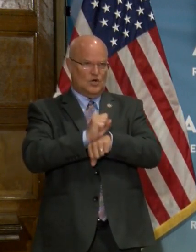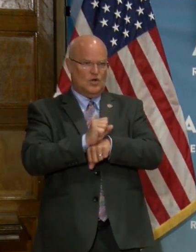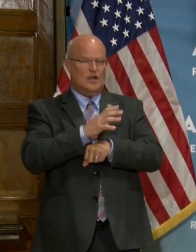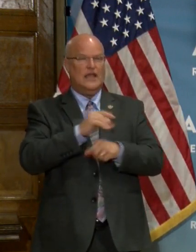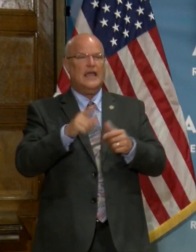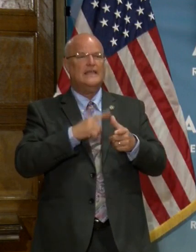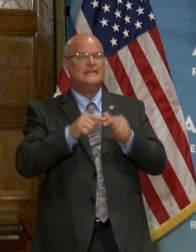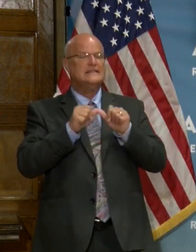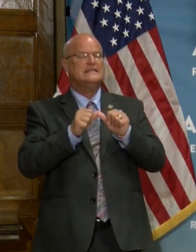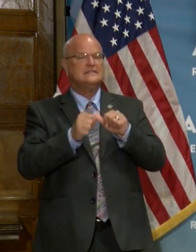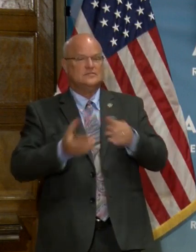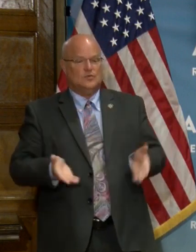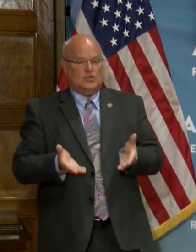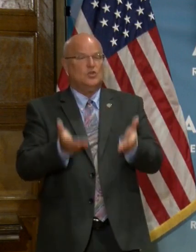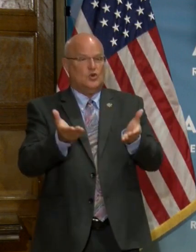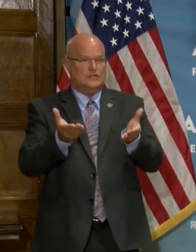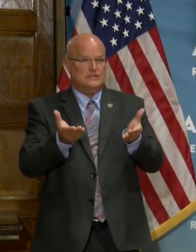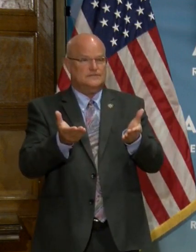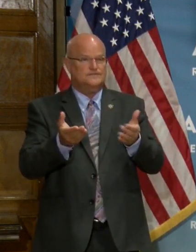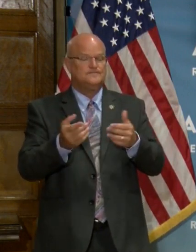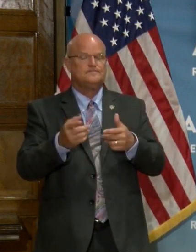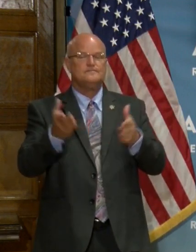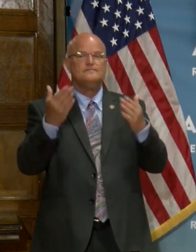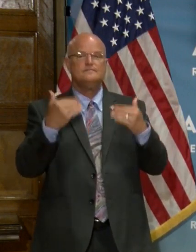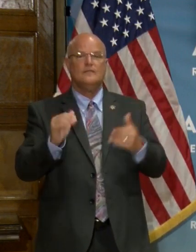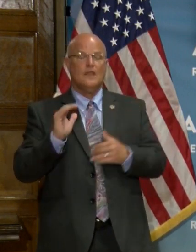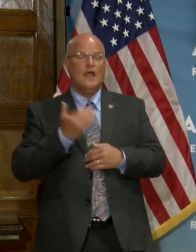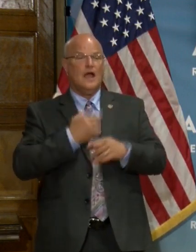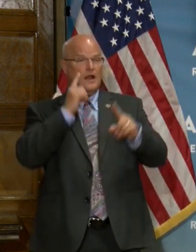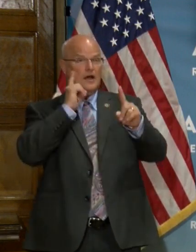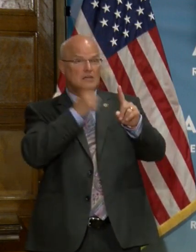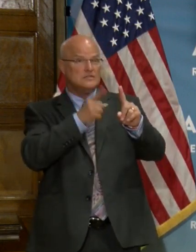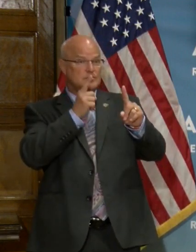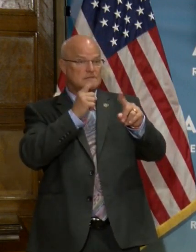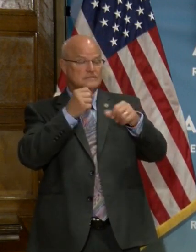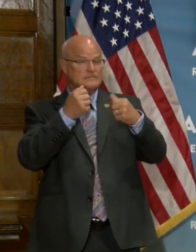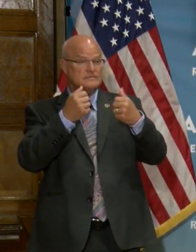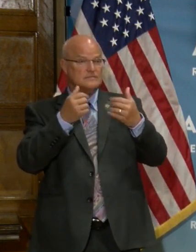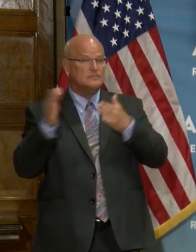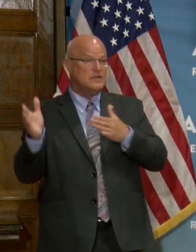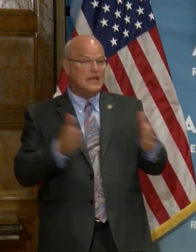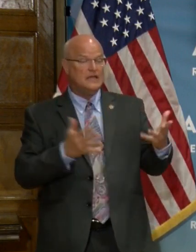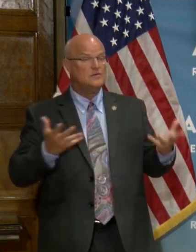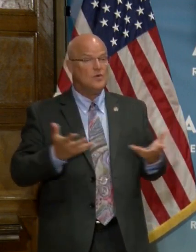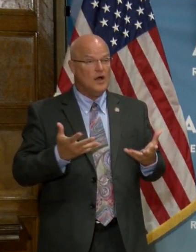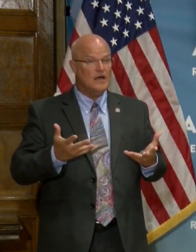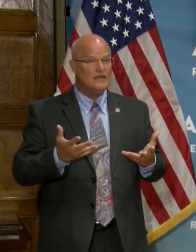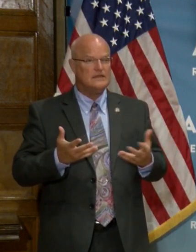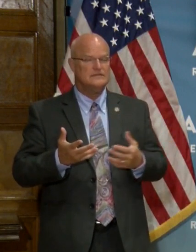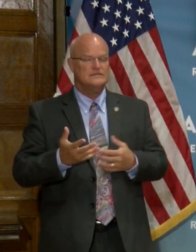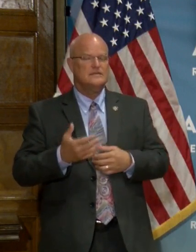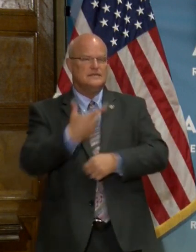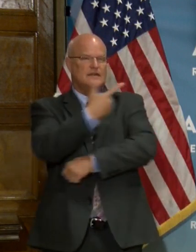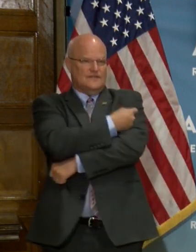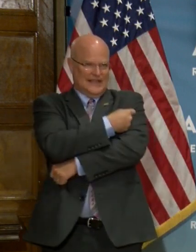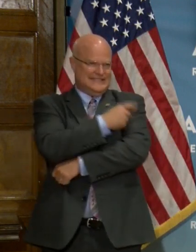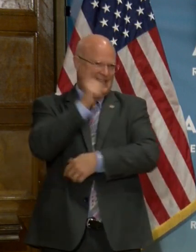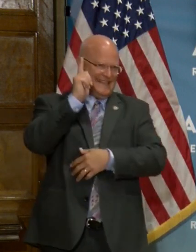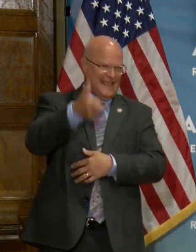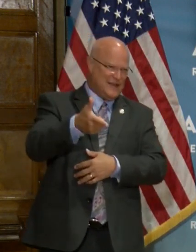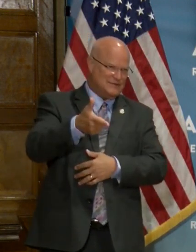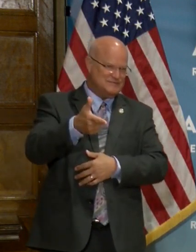and continue to encourage. And then, our ultimate game plan on this is likely to be a vaccine.